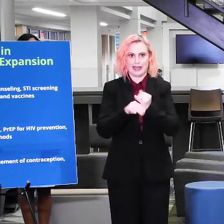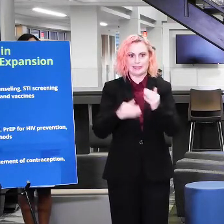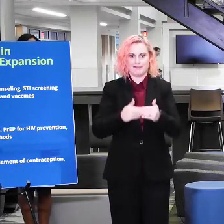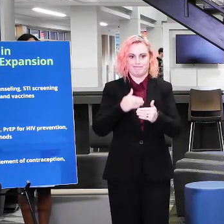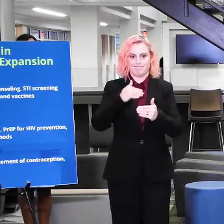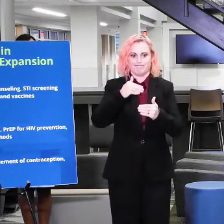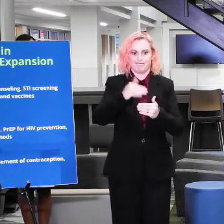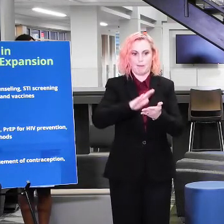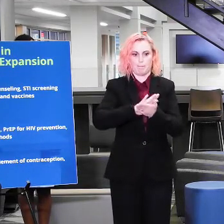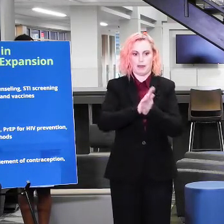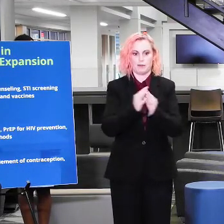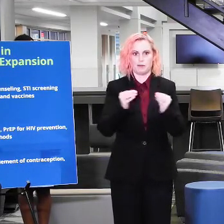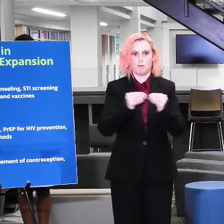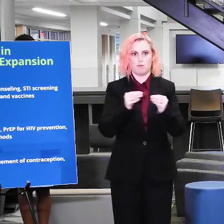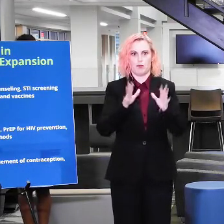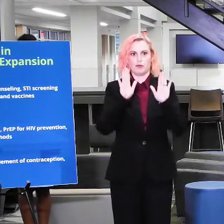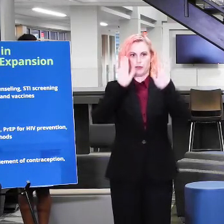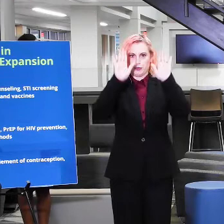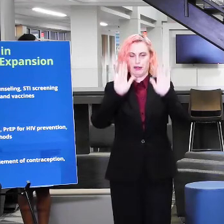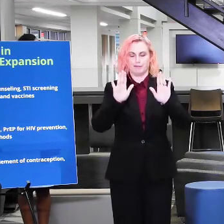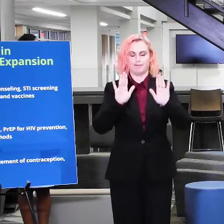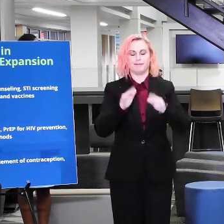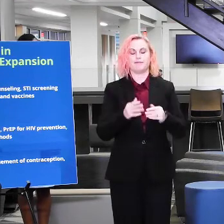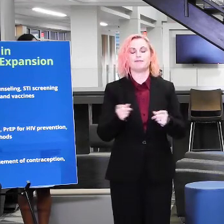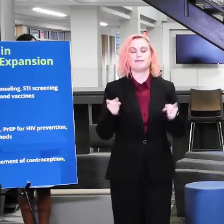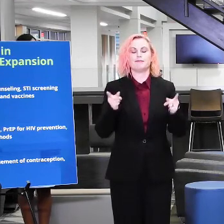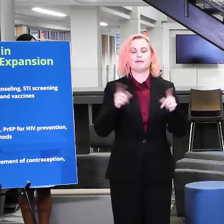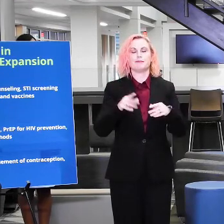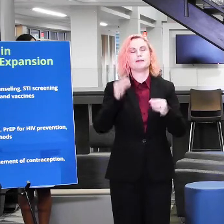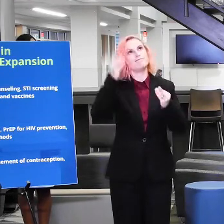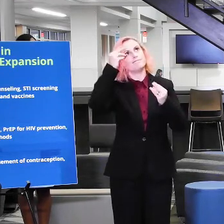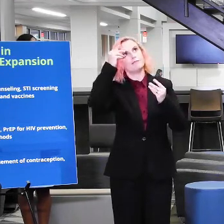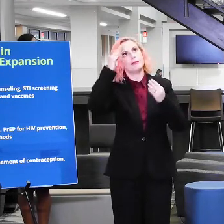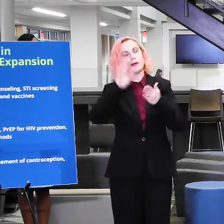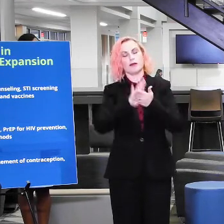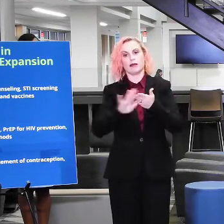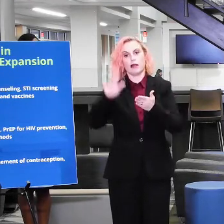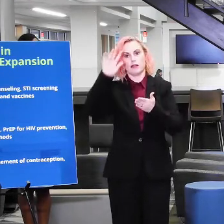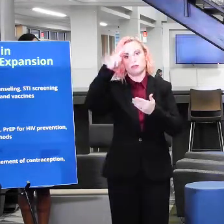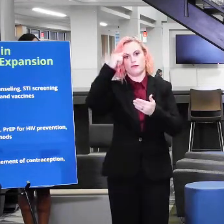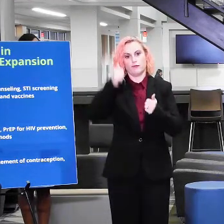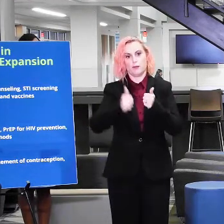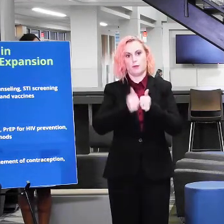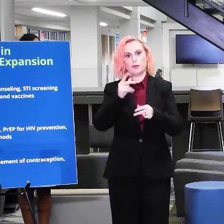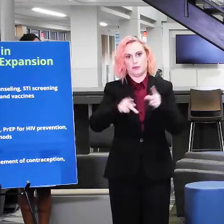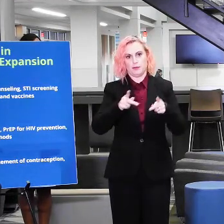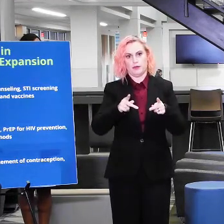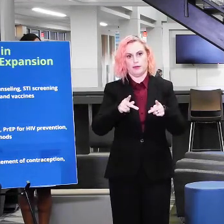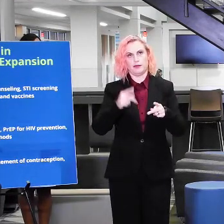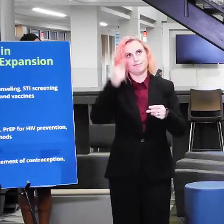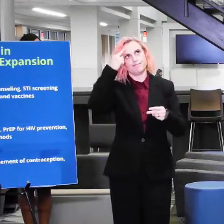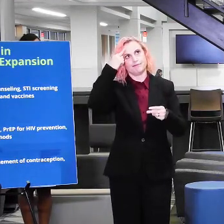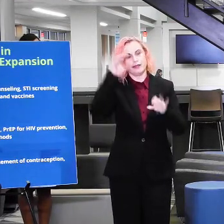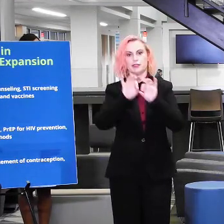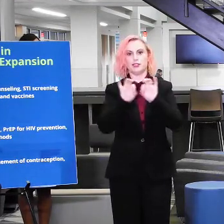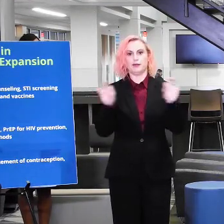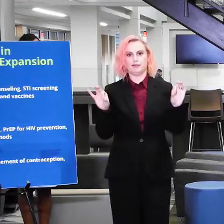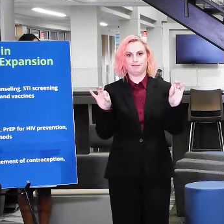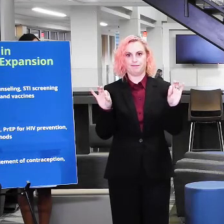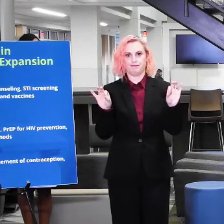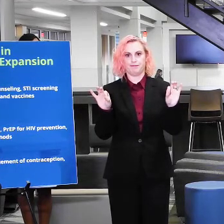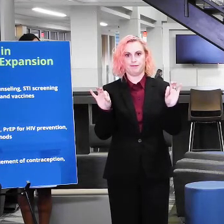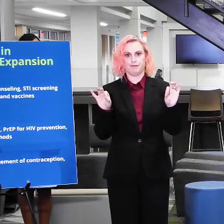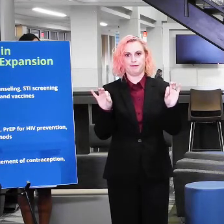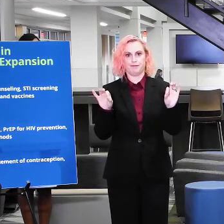towards greatness. When college comes to mind for most people, their only thought is a degree.